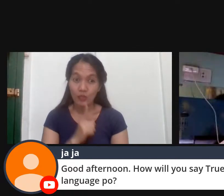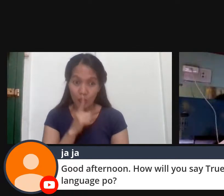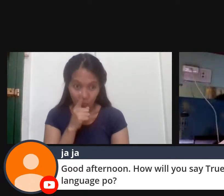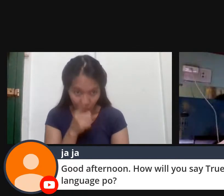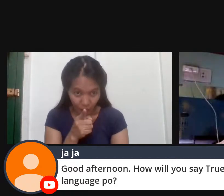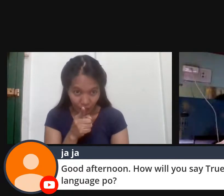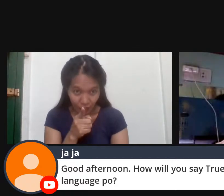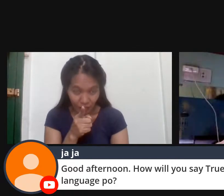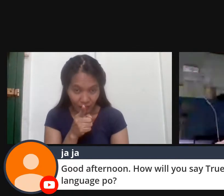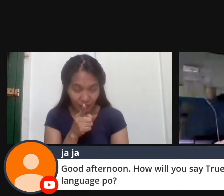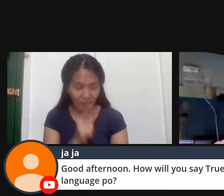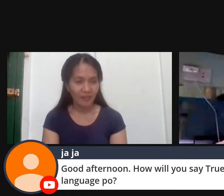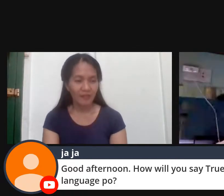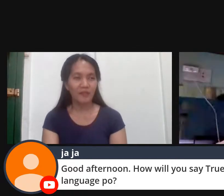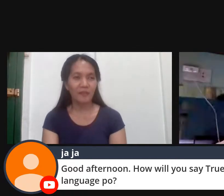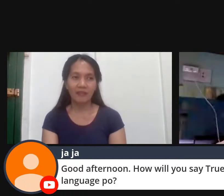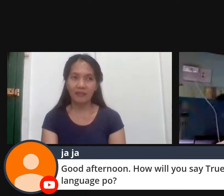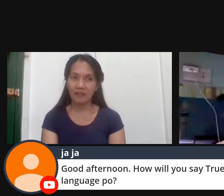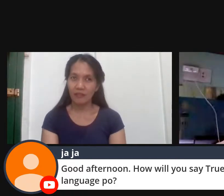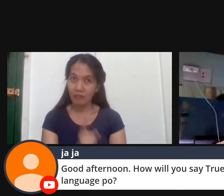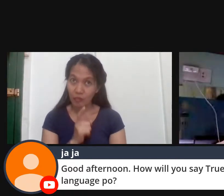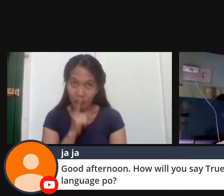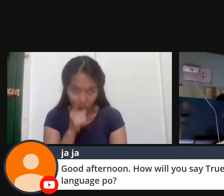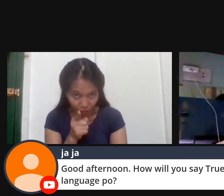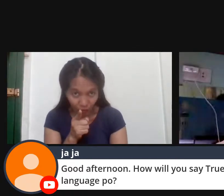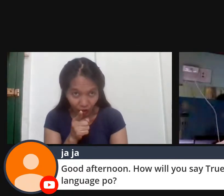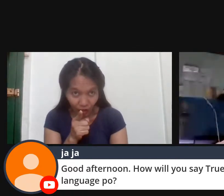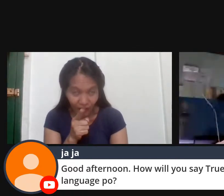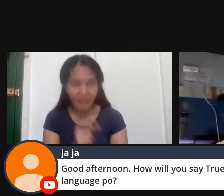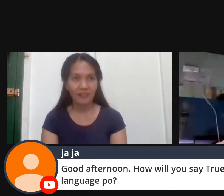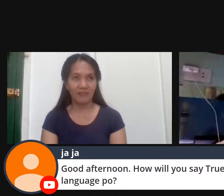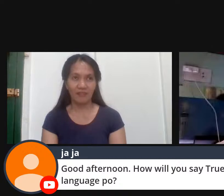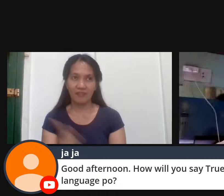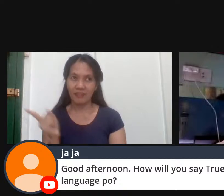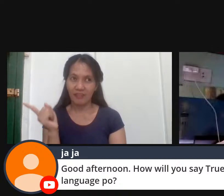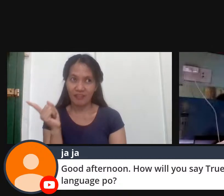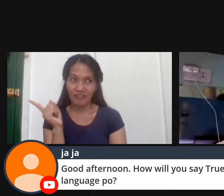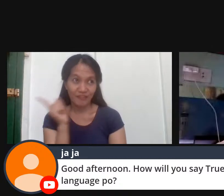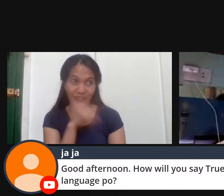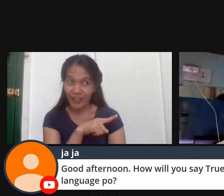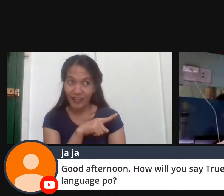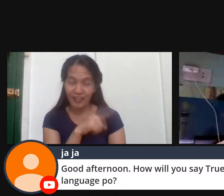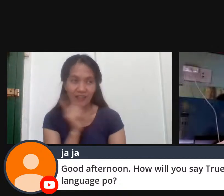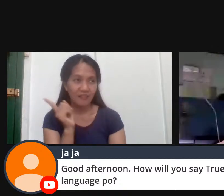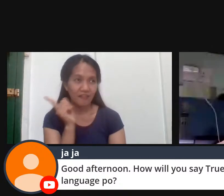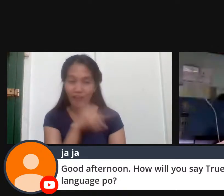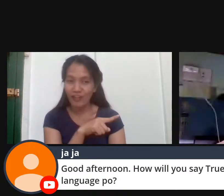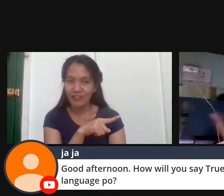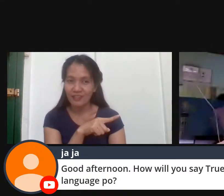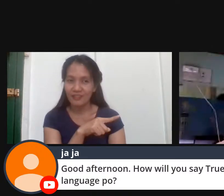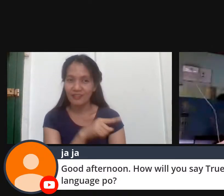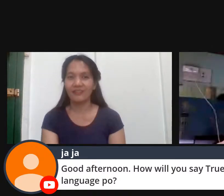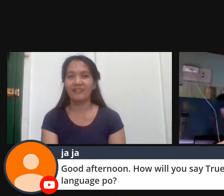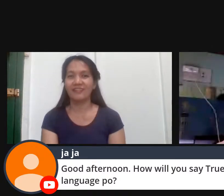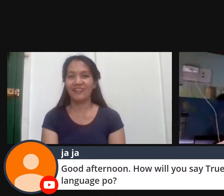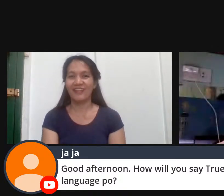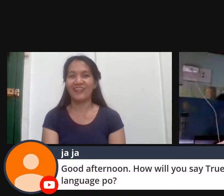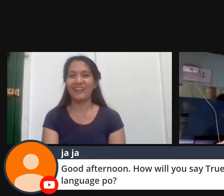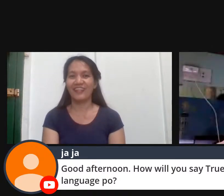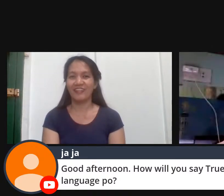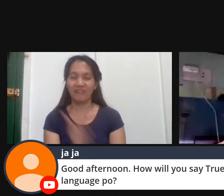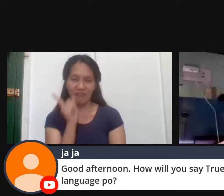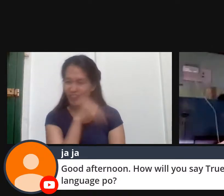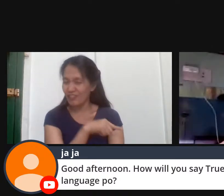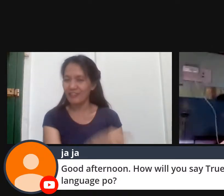True? Parang totoo? Oh, hindi. False. Oh,